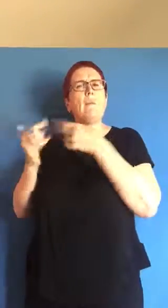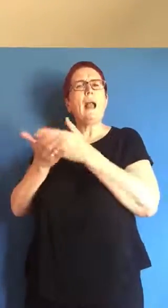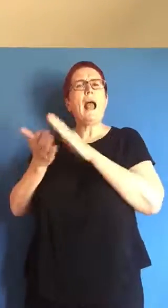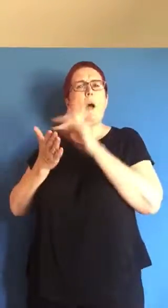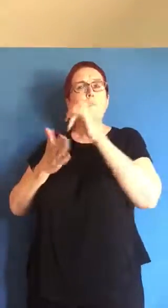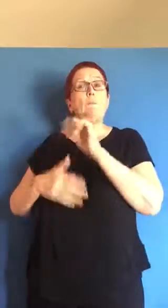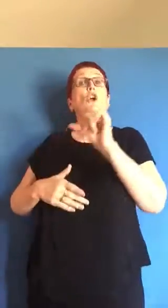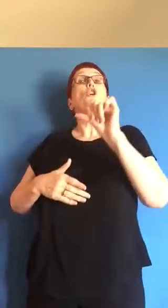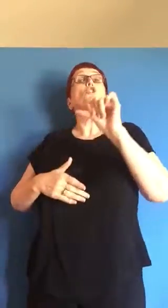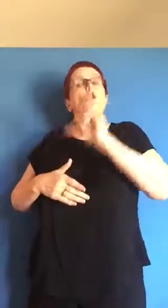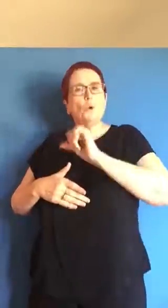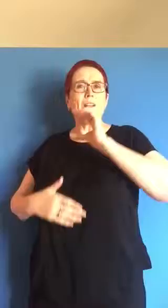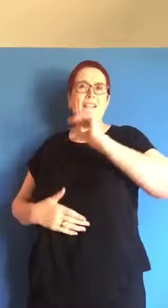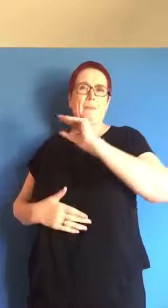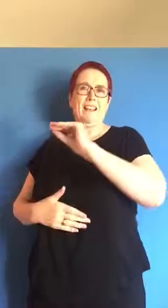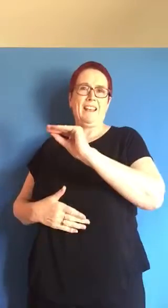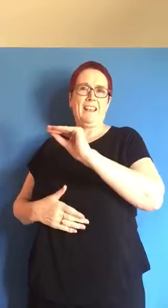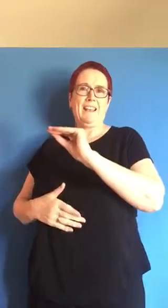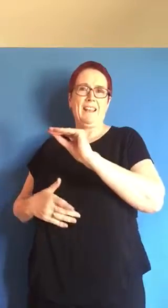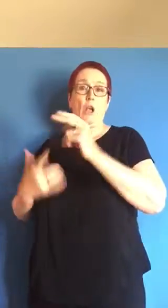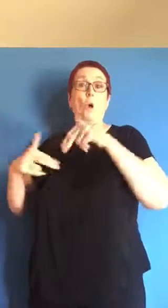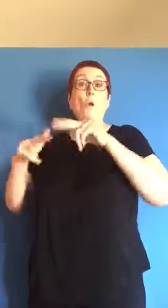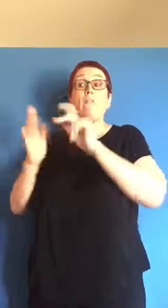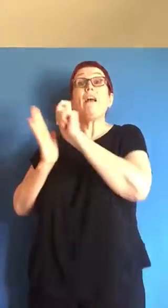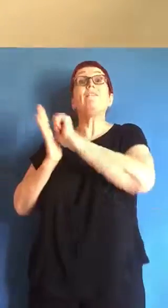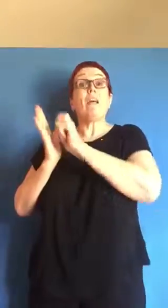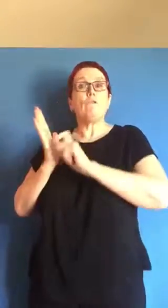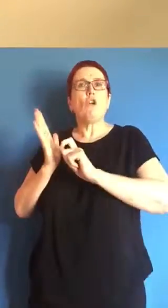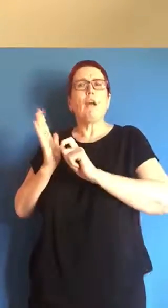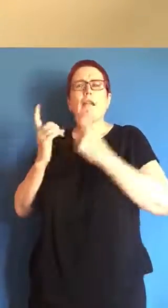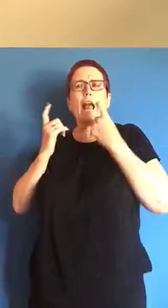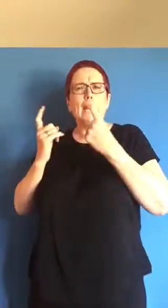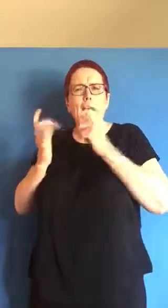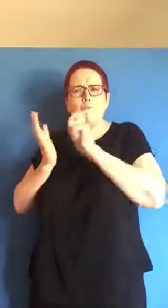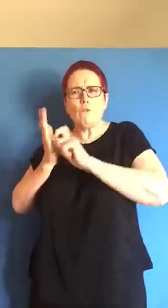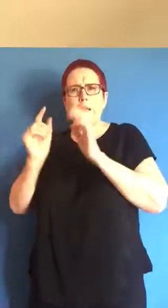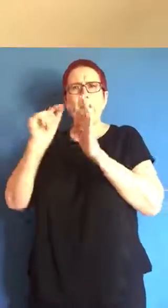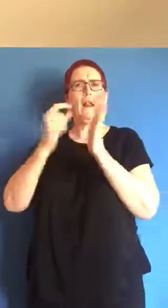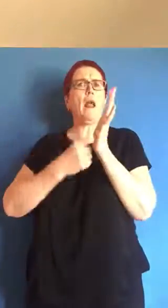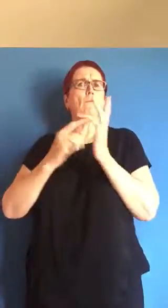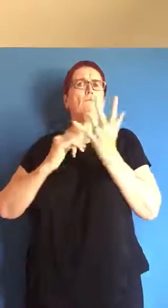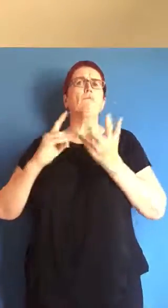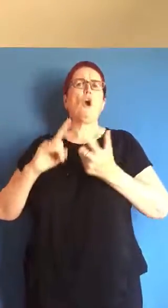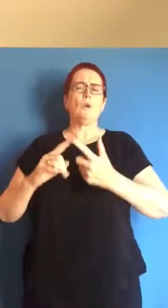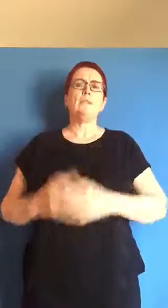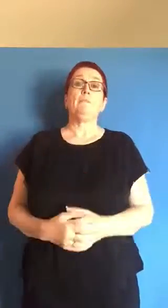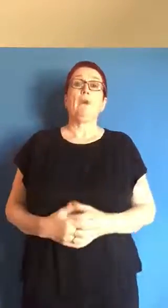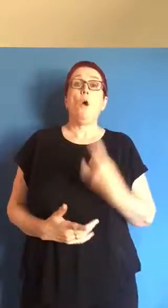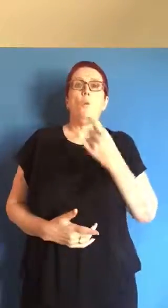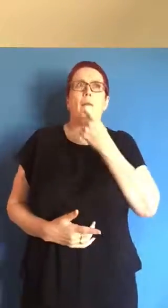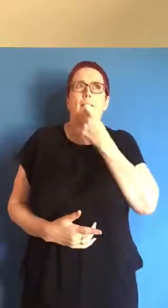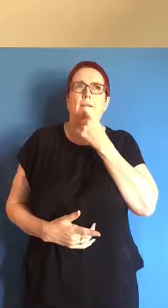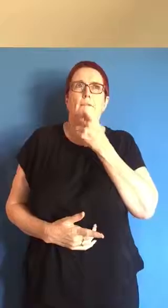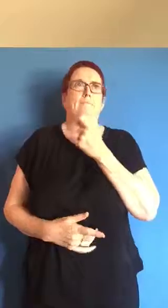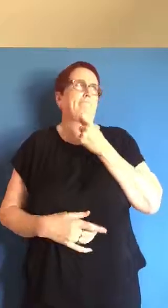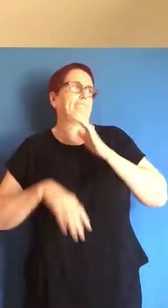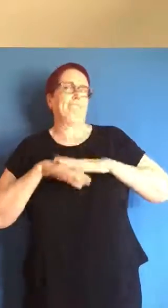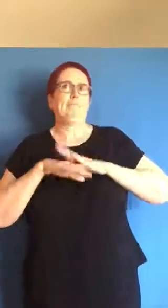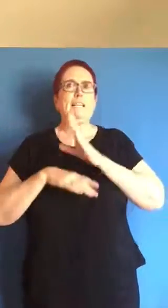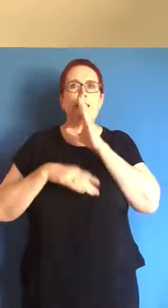people ought to speak if they are writing careful written prose. A dirty secret from linguistics is that not only